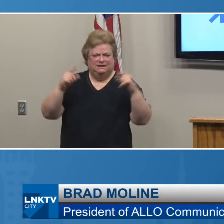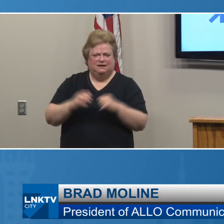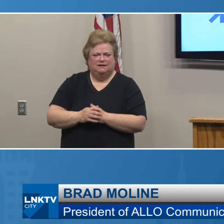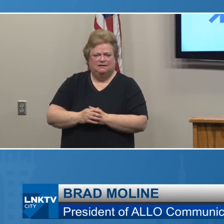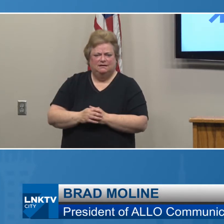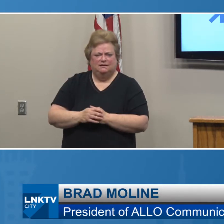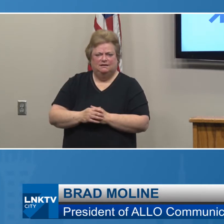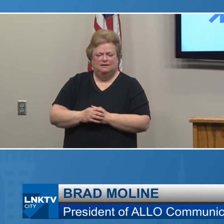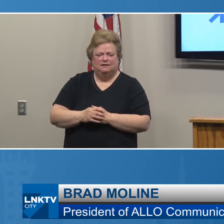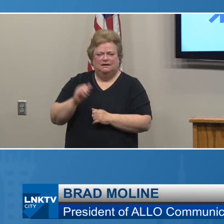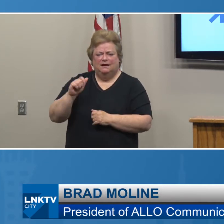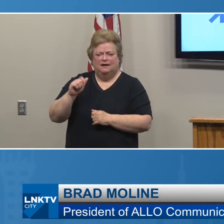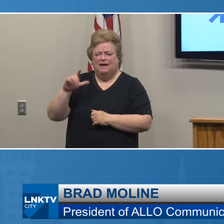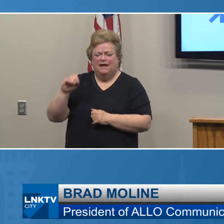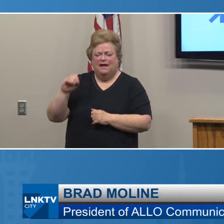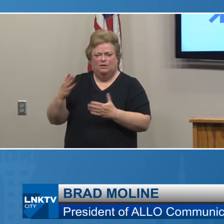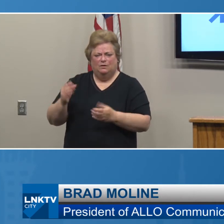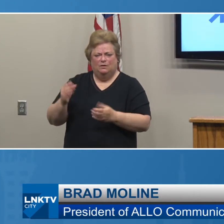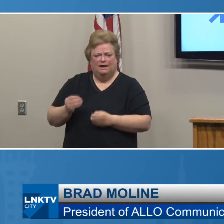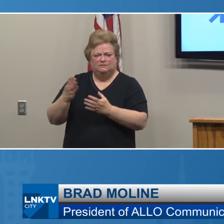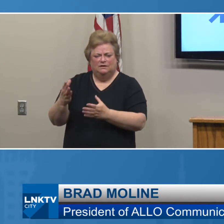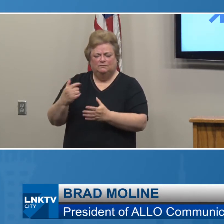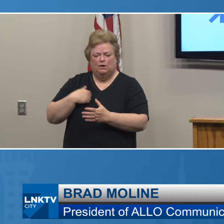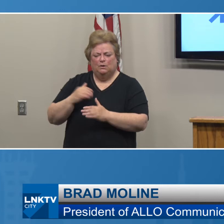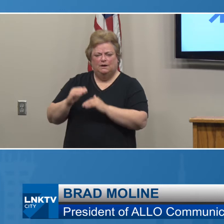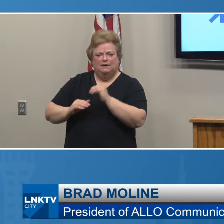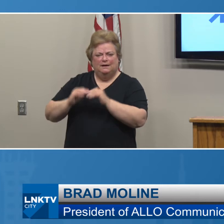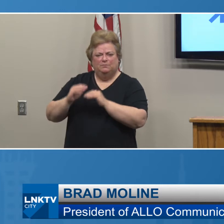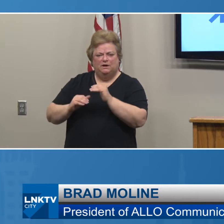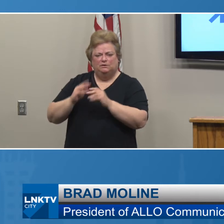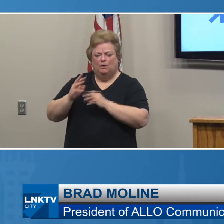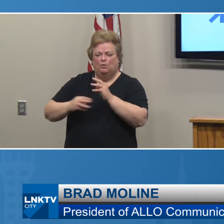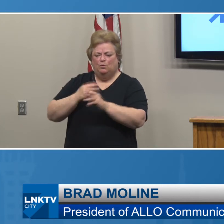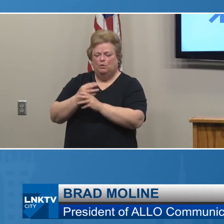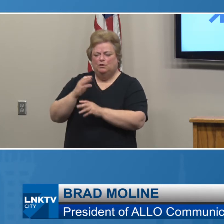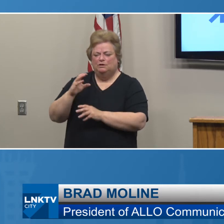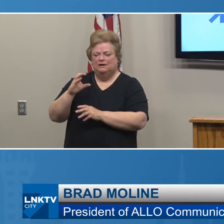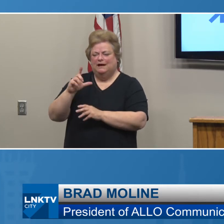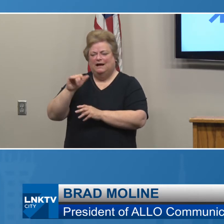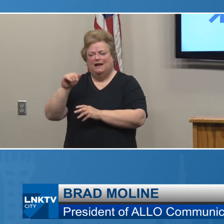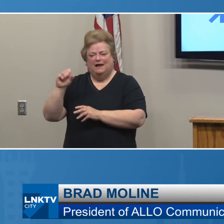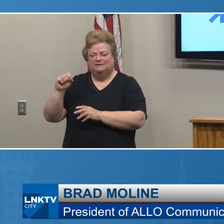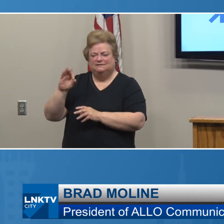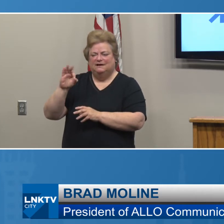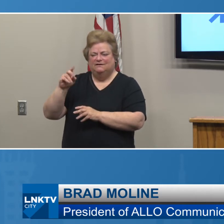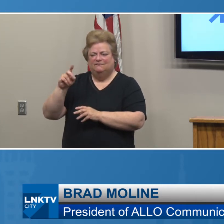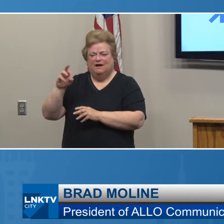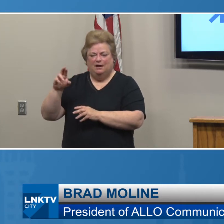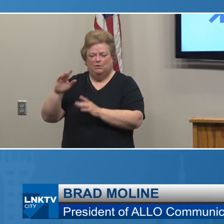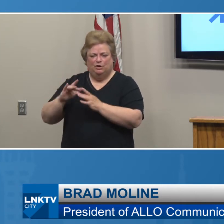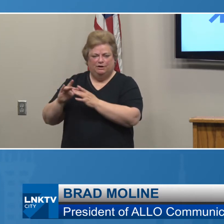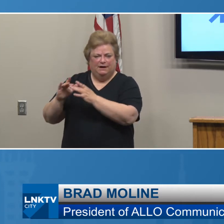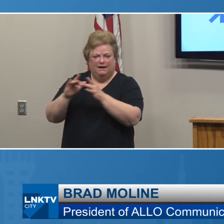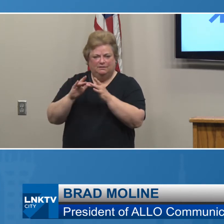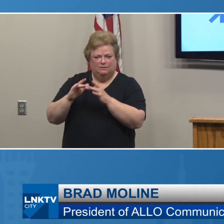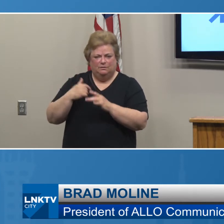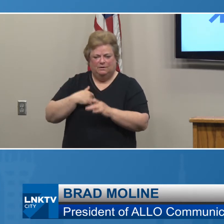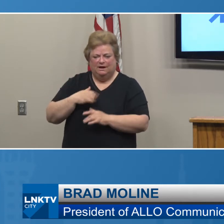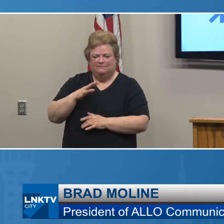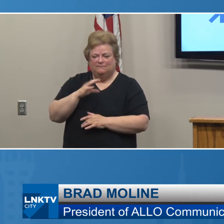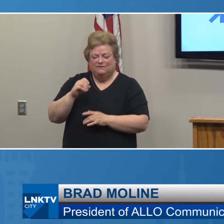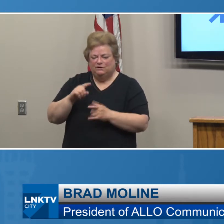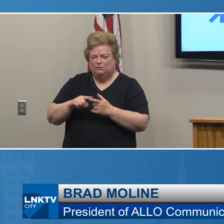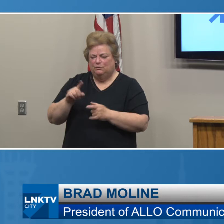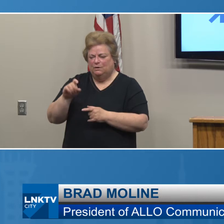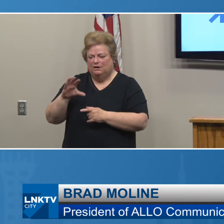that Allo has offered is we built a world-class fiber network. We're within 50 to 150